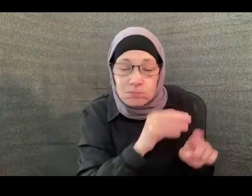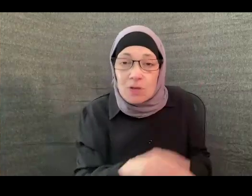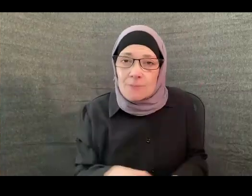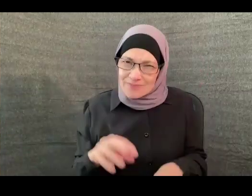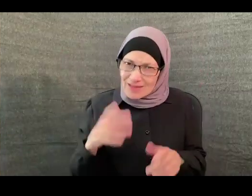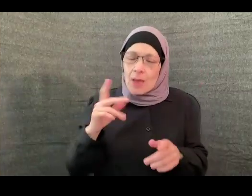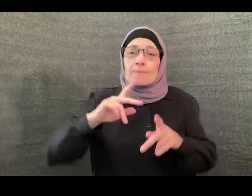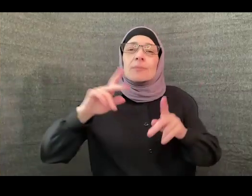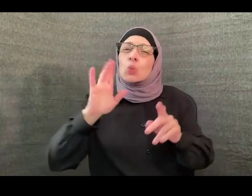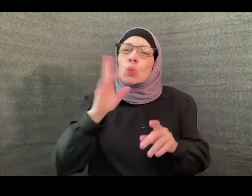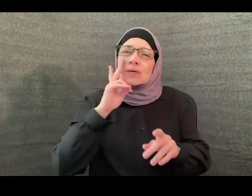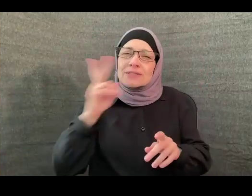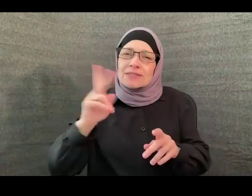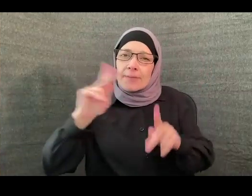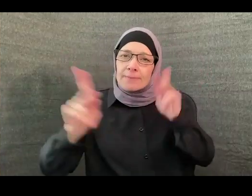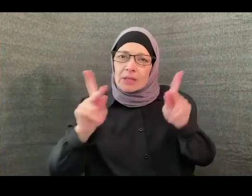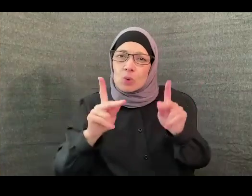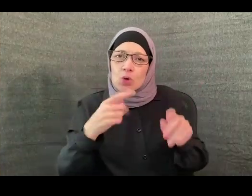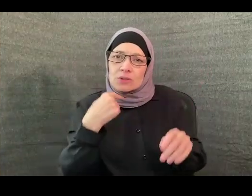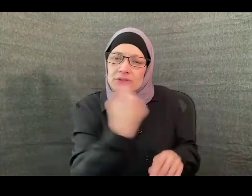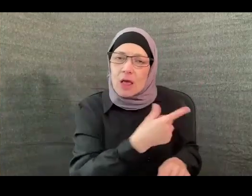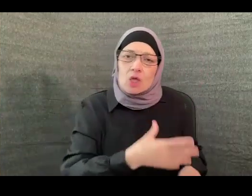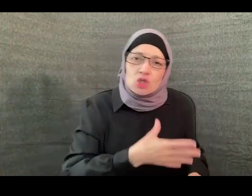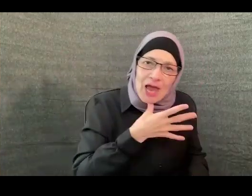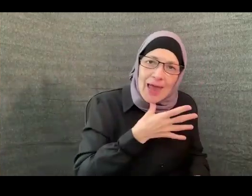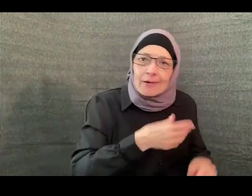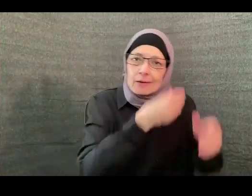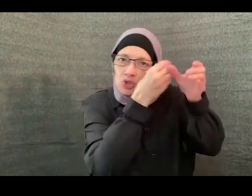and this and this. Would Allah forgive me?